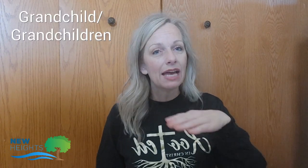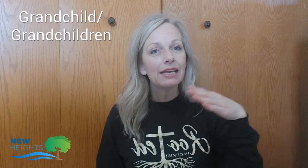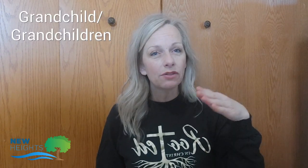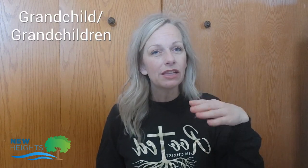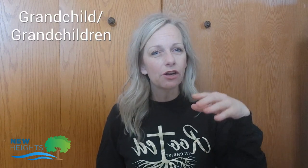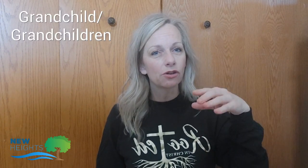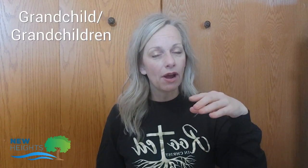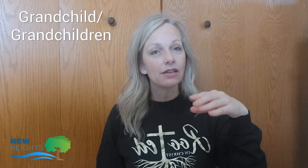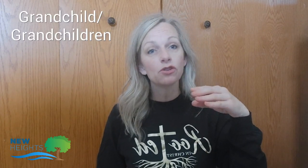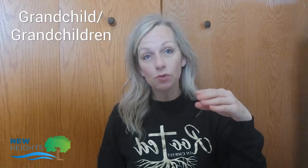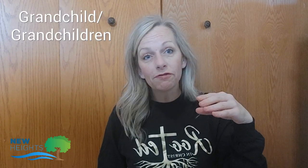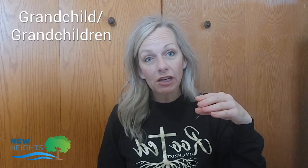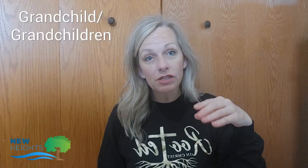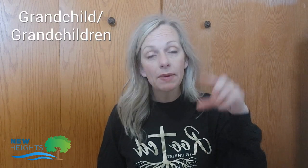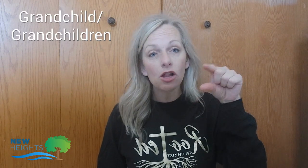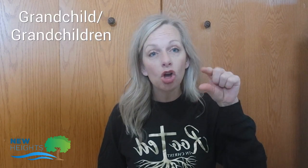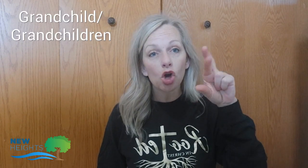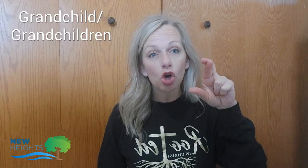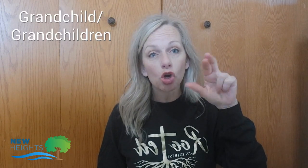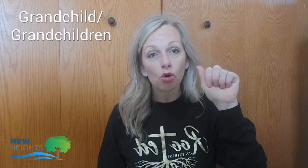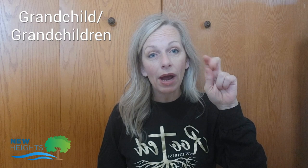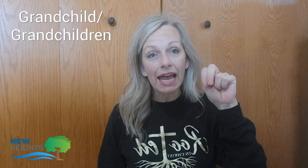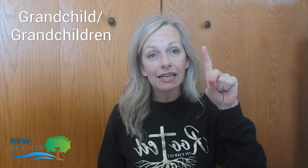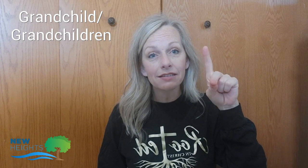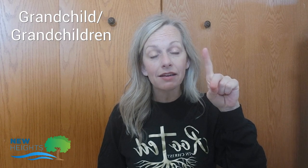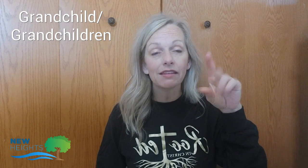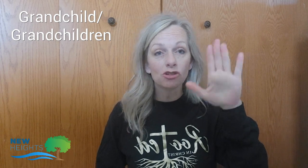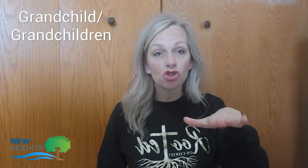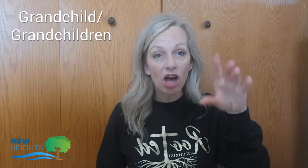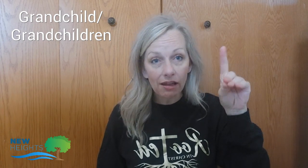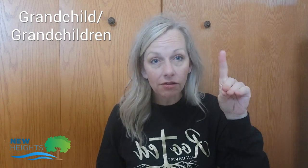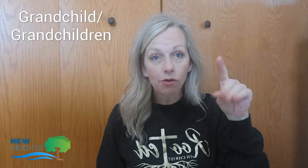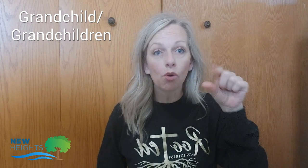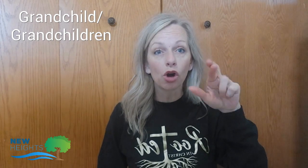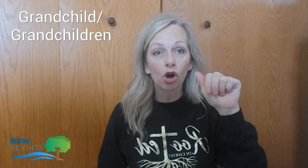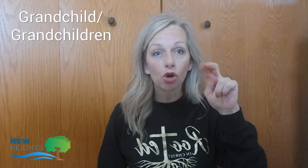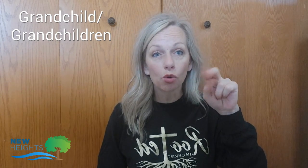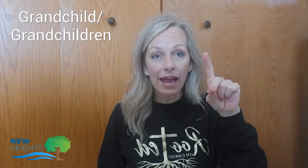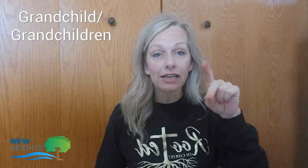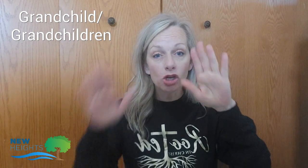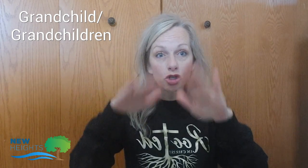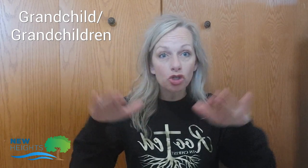sign out the letter grand, or you would finger spell grand and then child, or